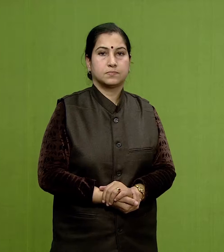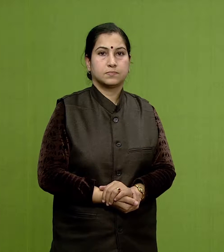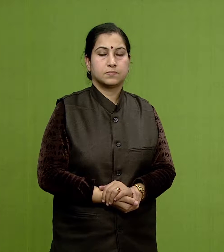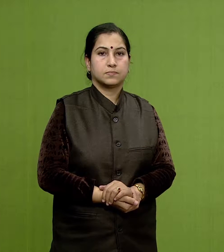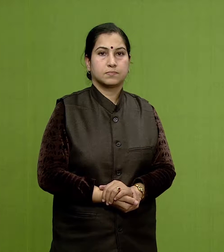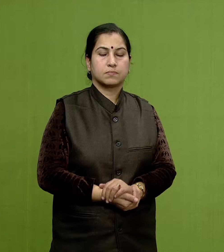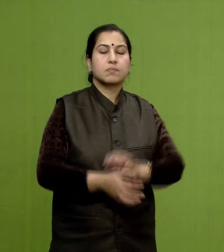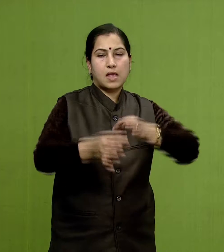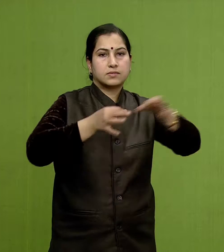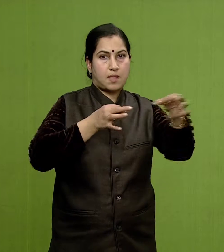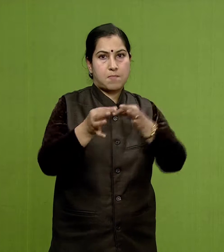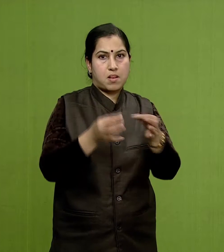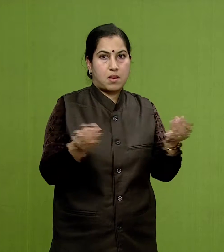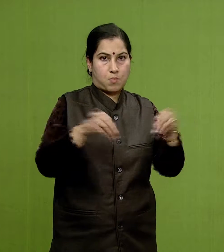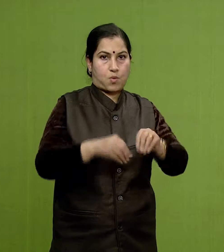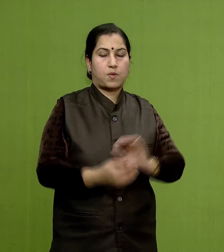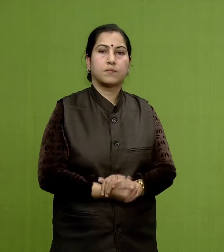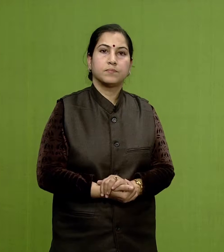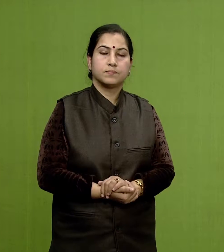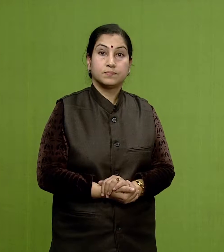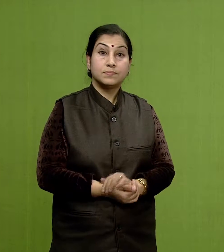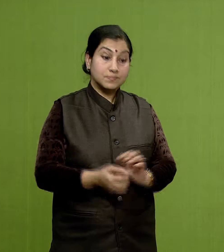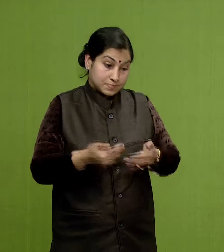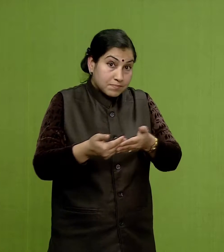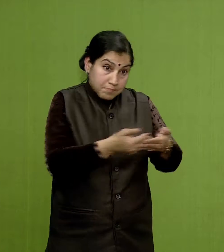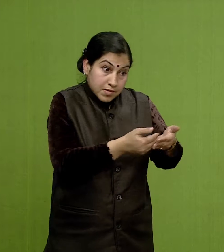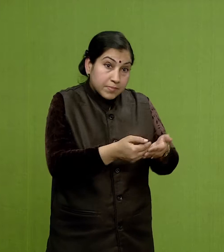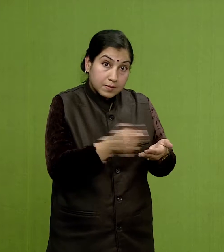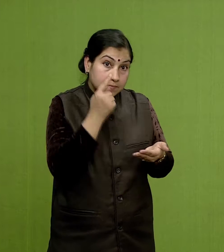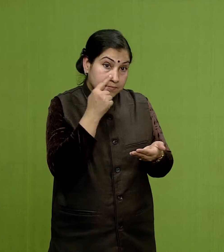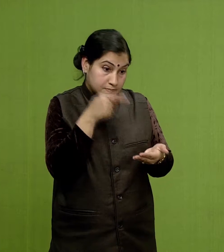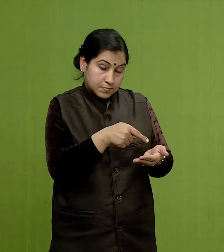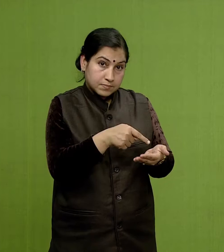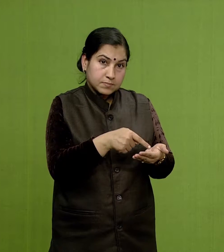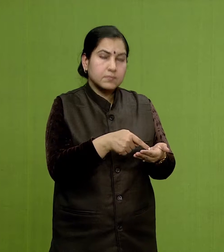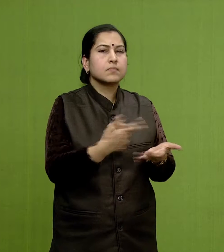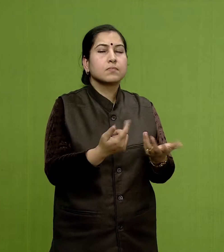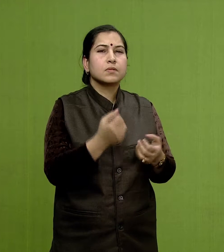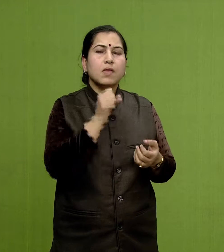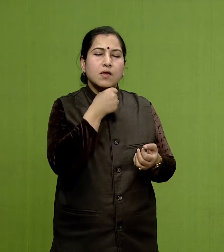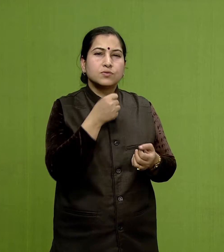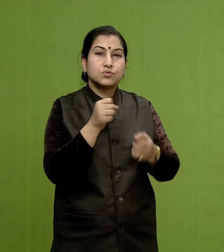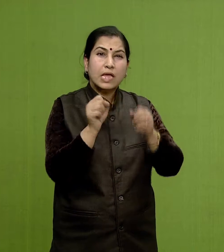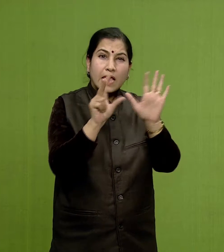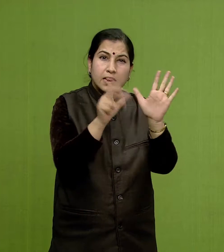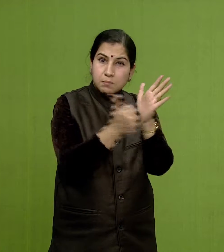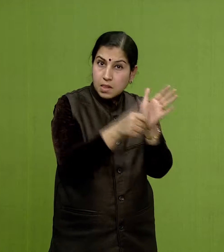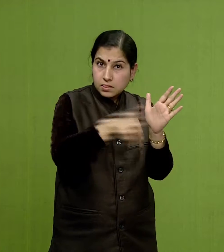For example, Yadvi at 8 months of age followed